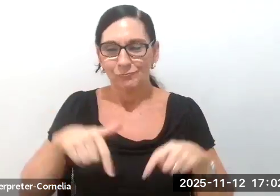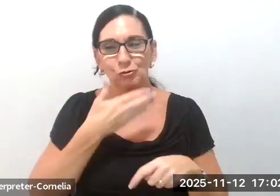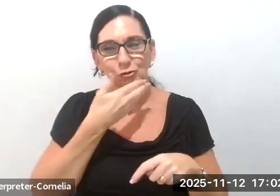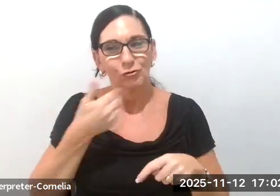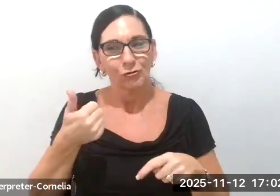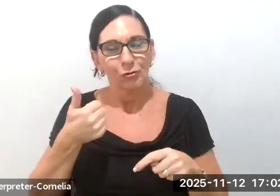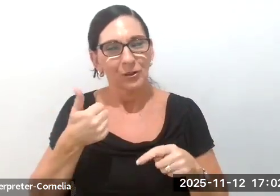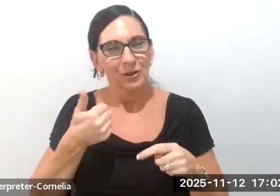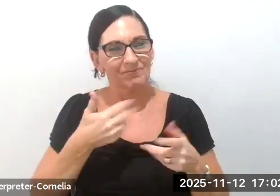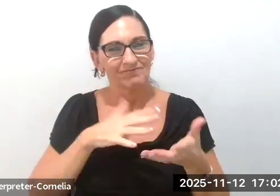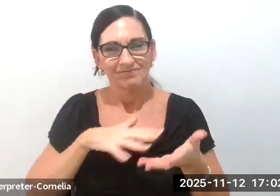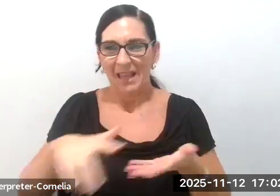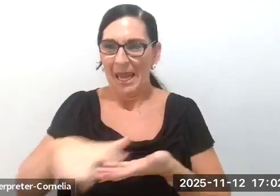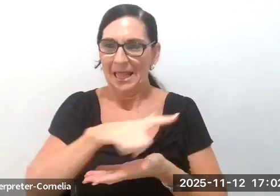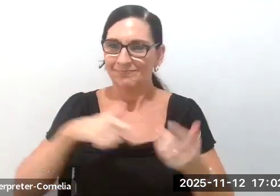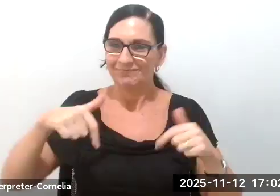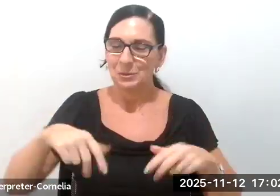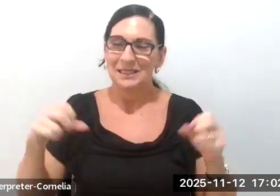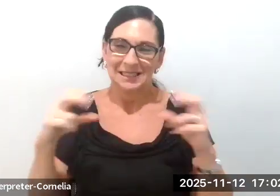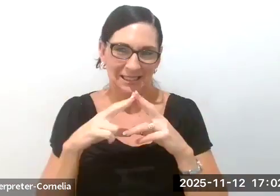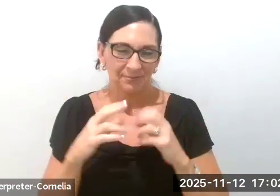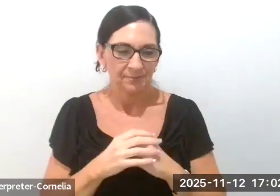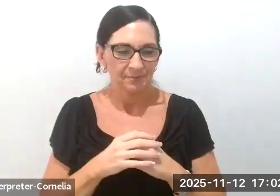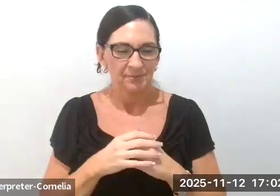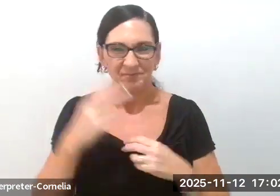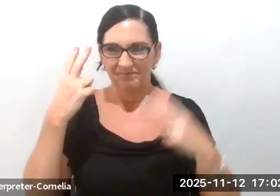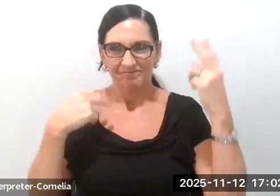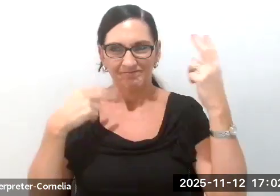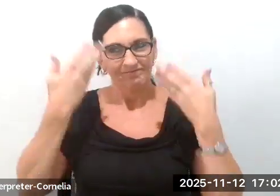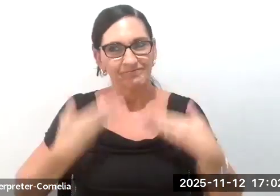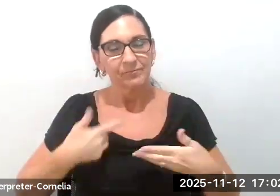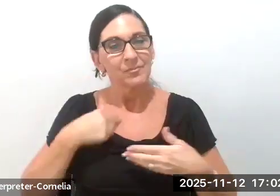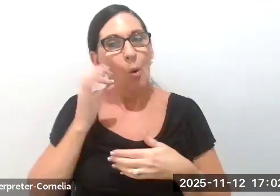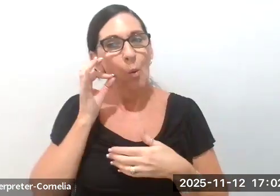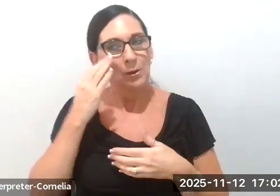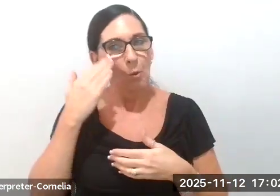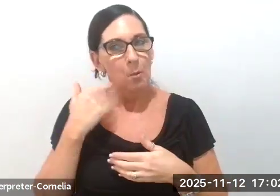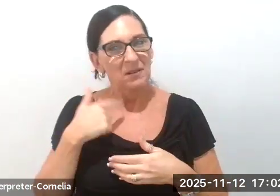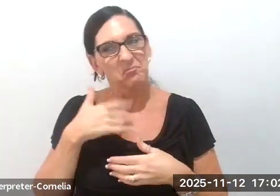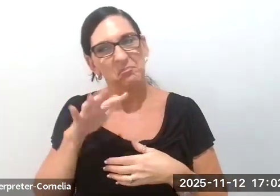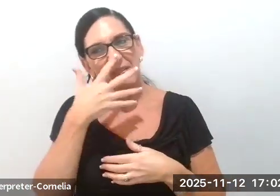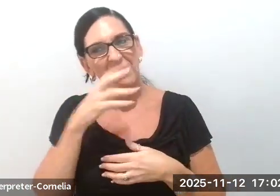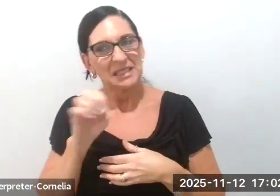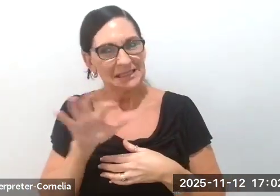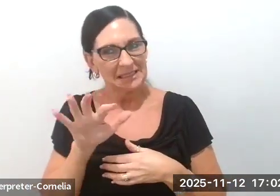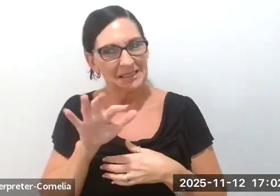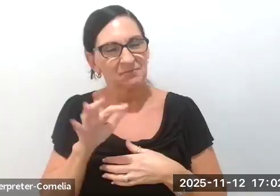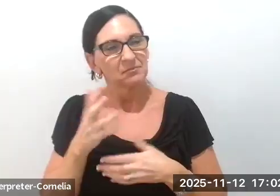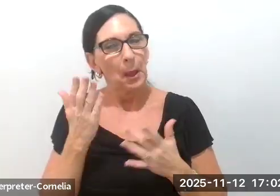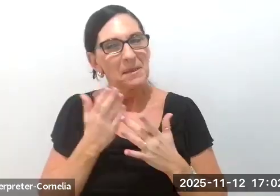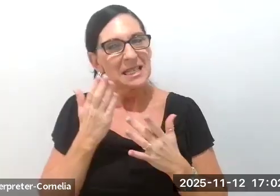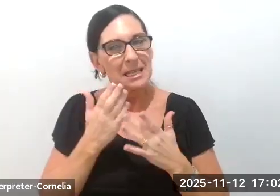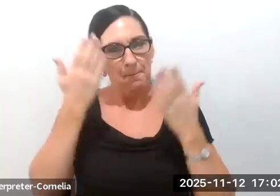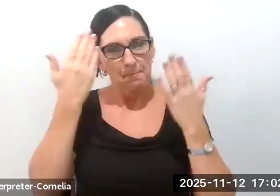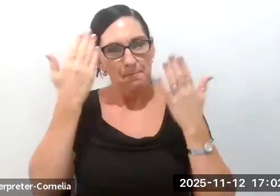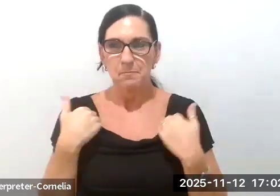in Sydney today. Just a bit of a visual description of me. I'm a white woman in my 50s with medium length blondish